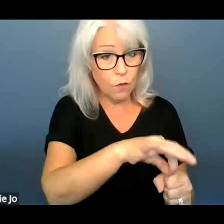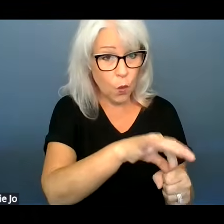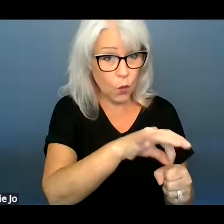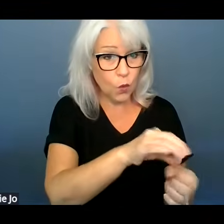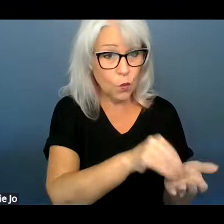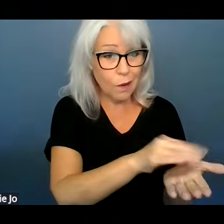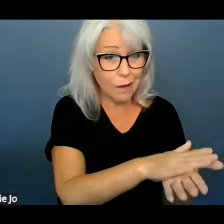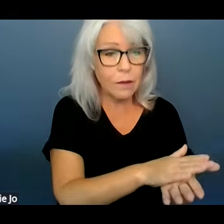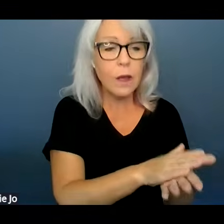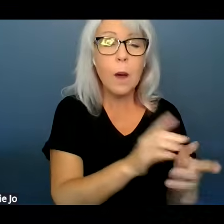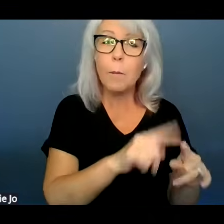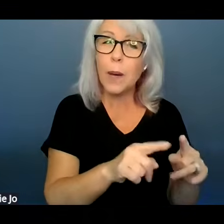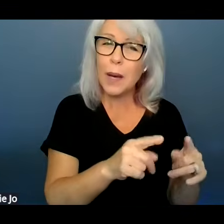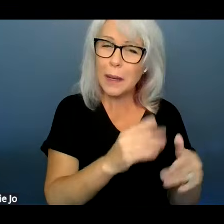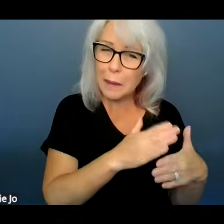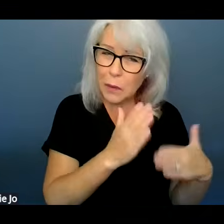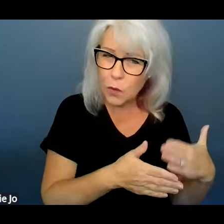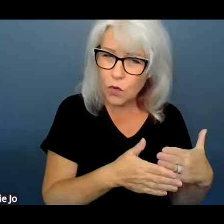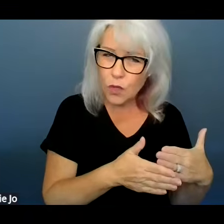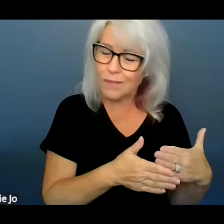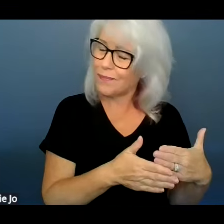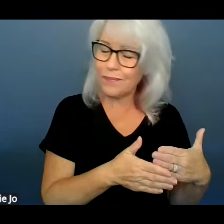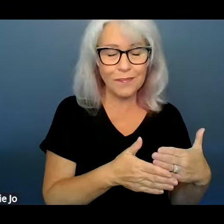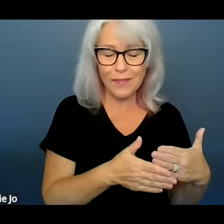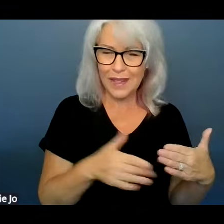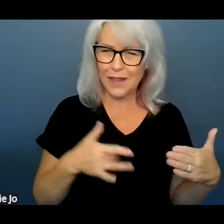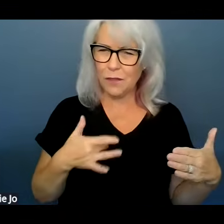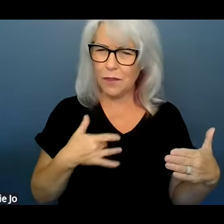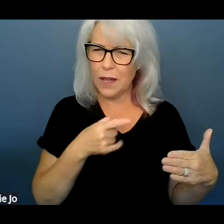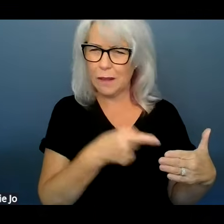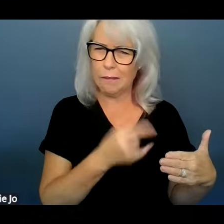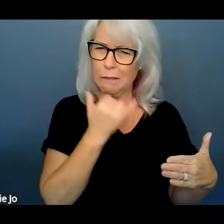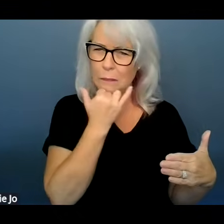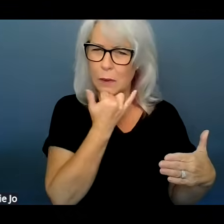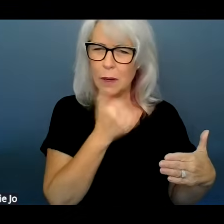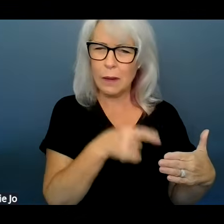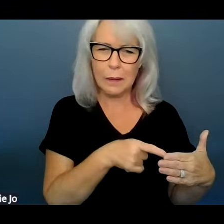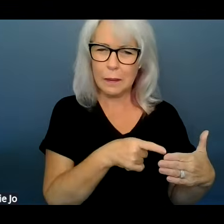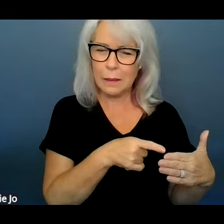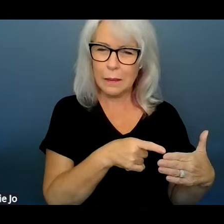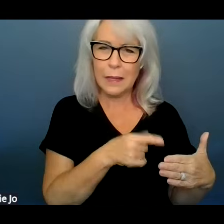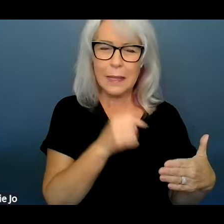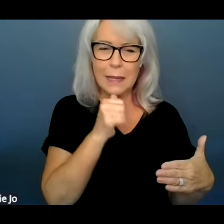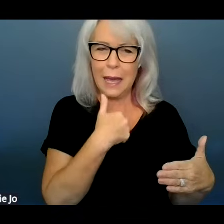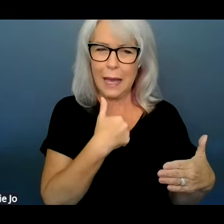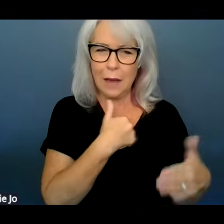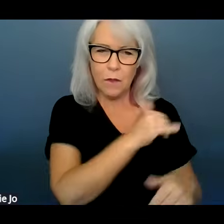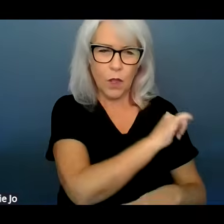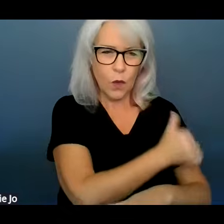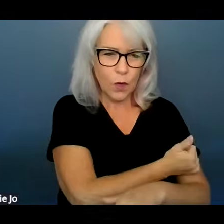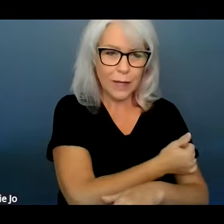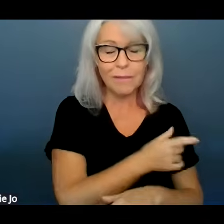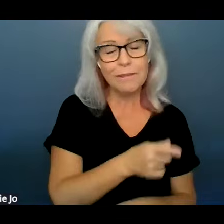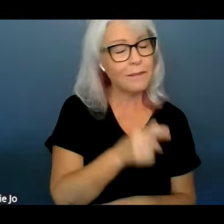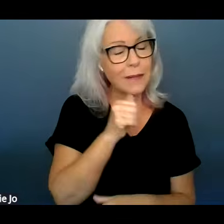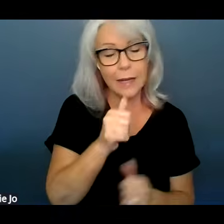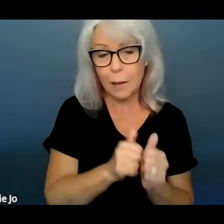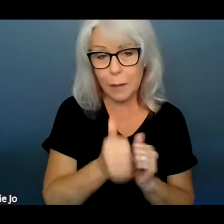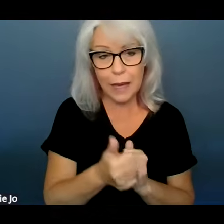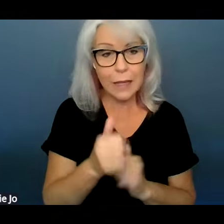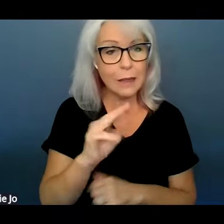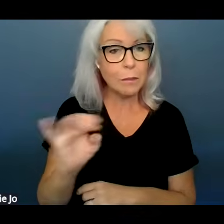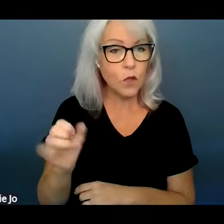legal conclusion, that it fell outside of her statutory authority. This does not pass Michigan law, nor any of